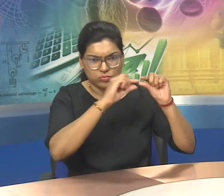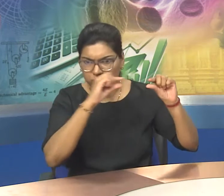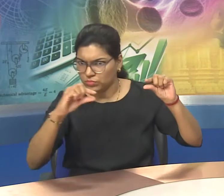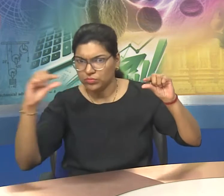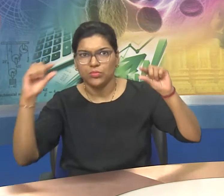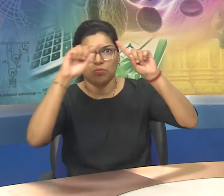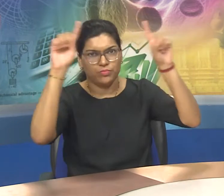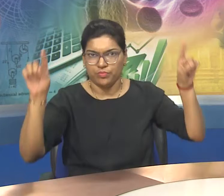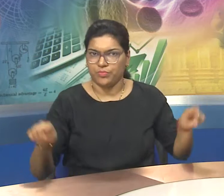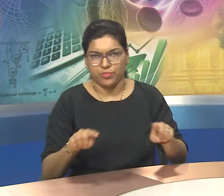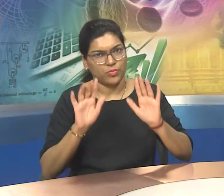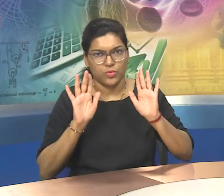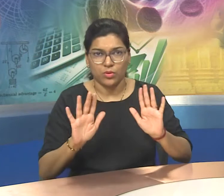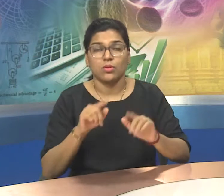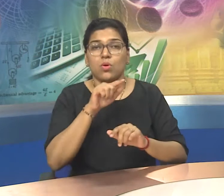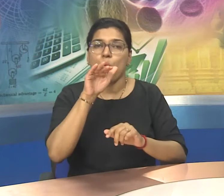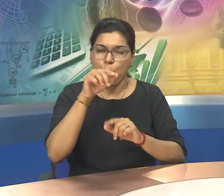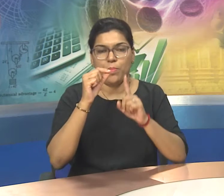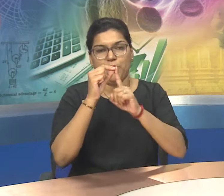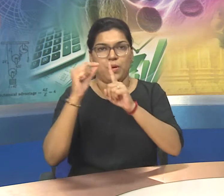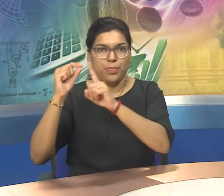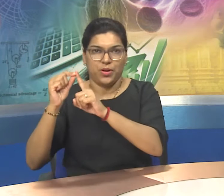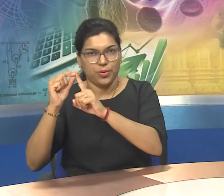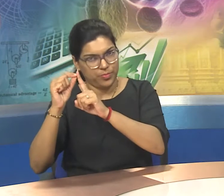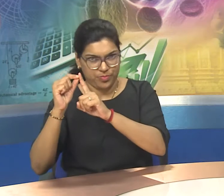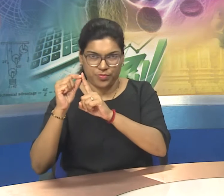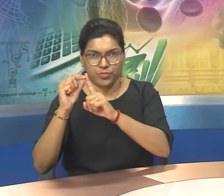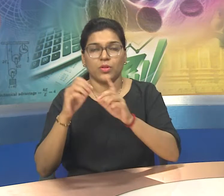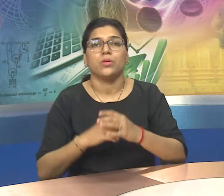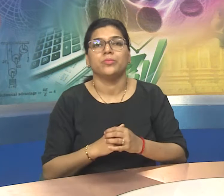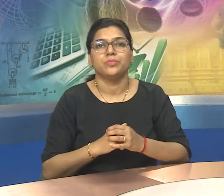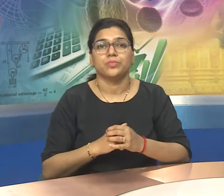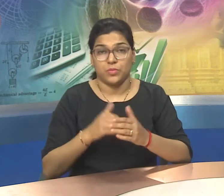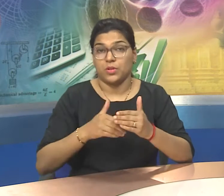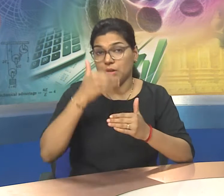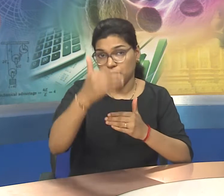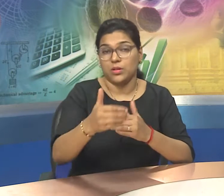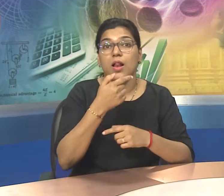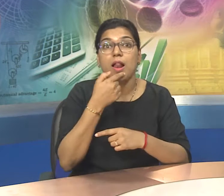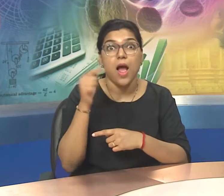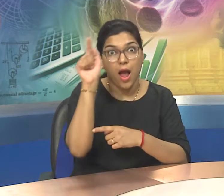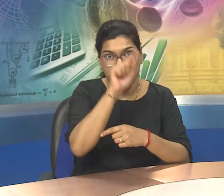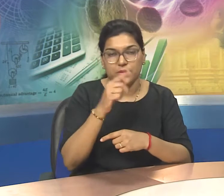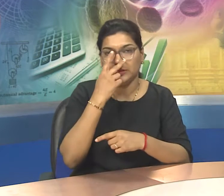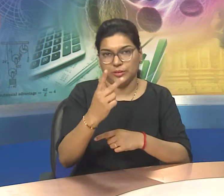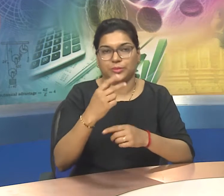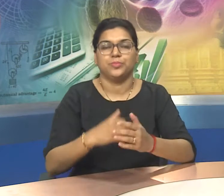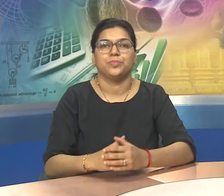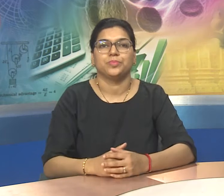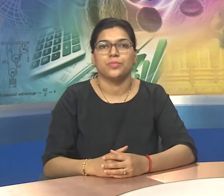there is one arrow and the timeline. So accordingly you can understand the PP is present